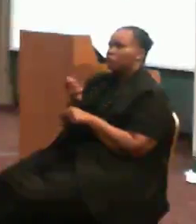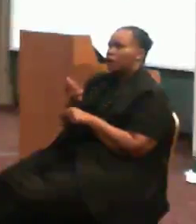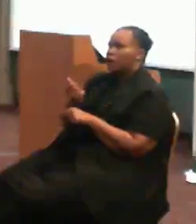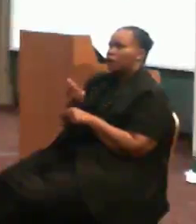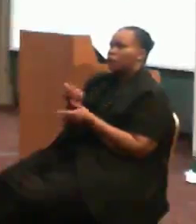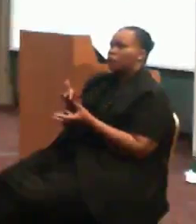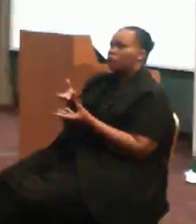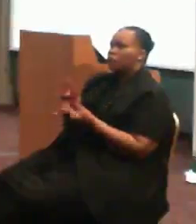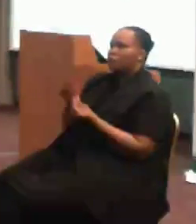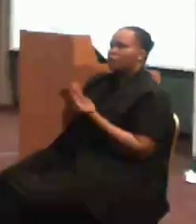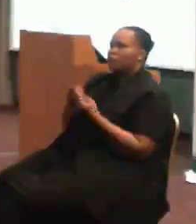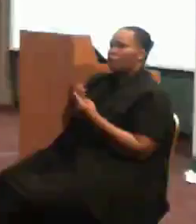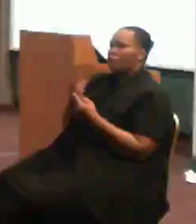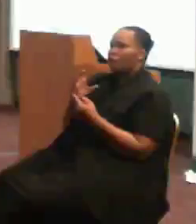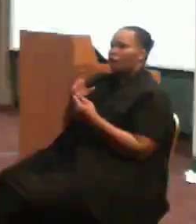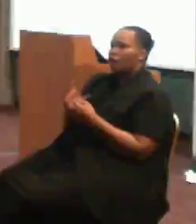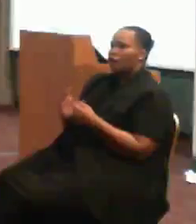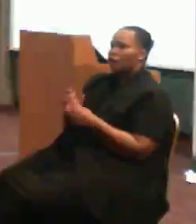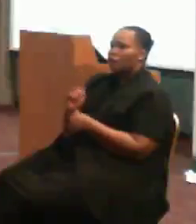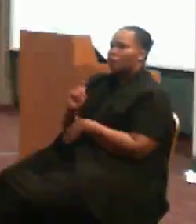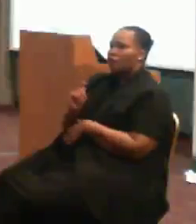mean, if you see that